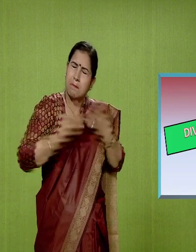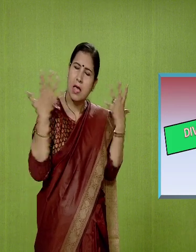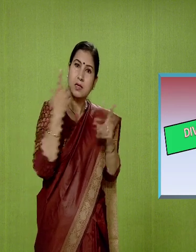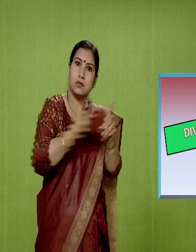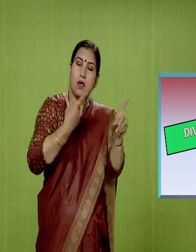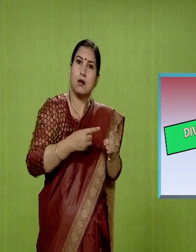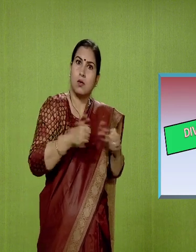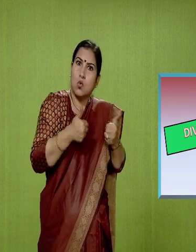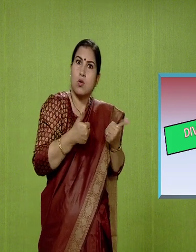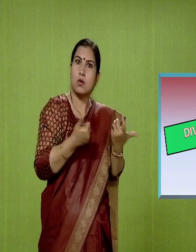centuries.